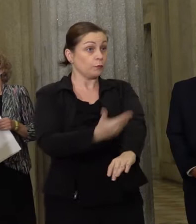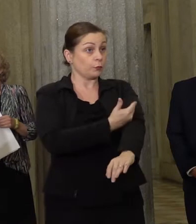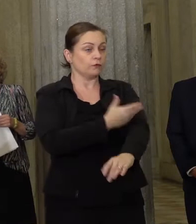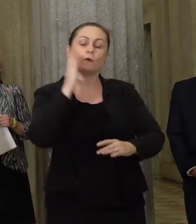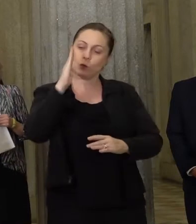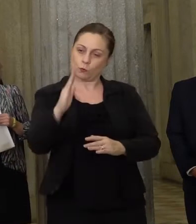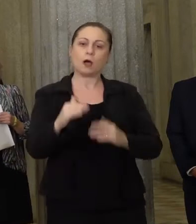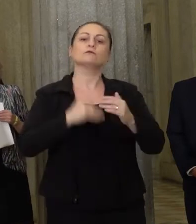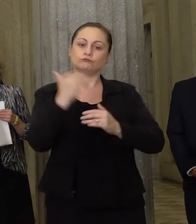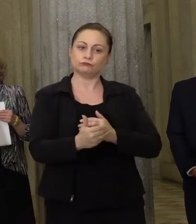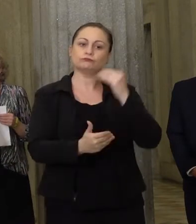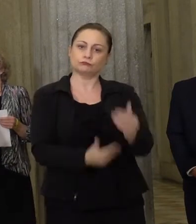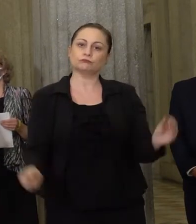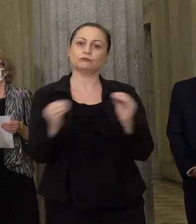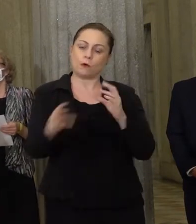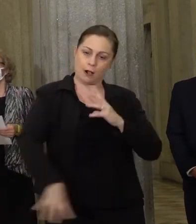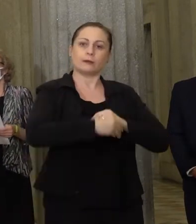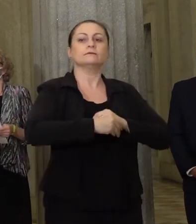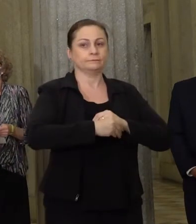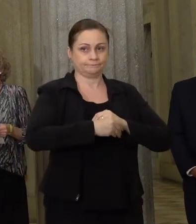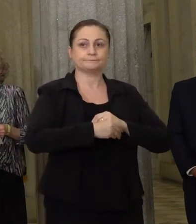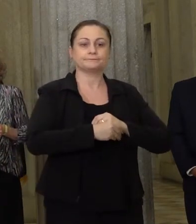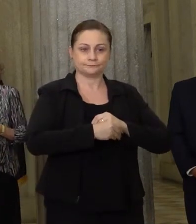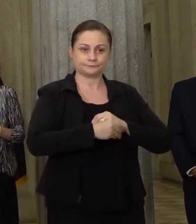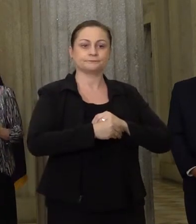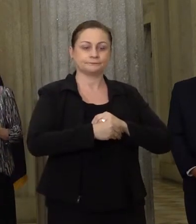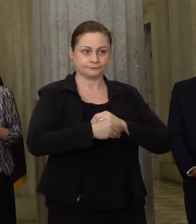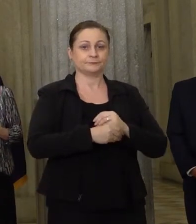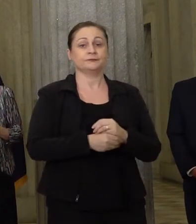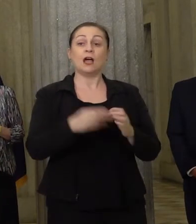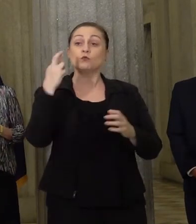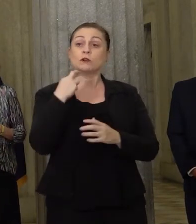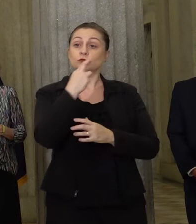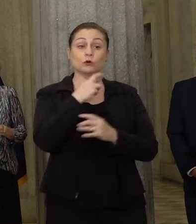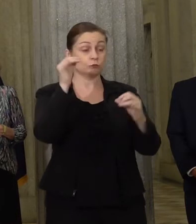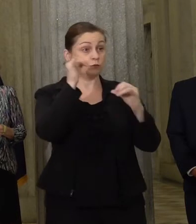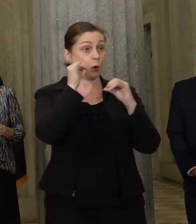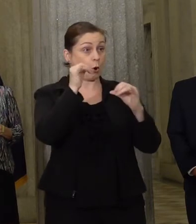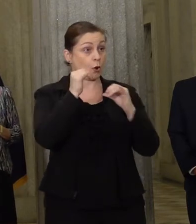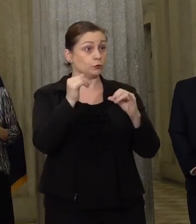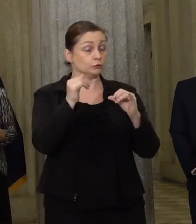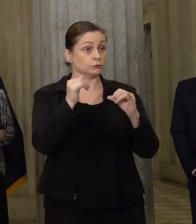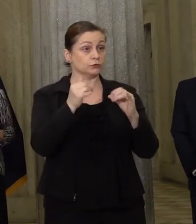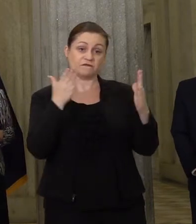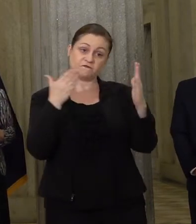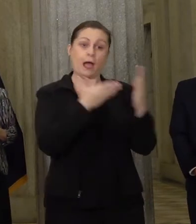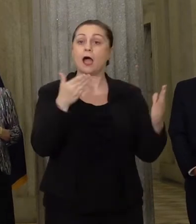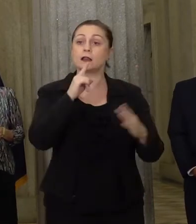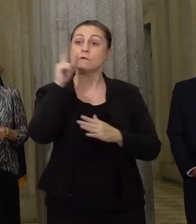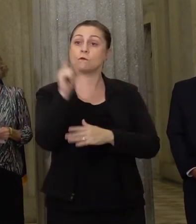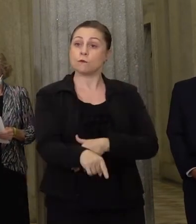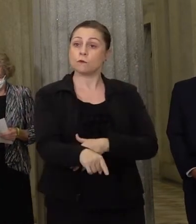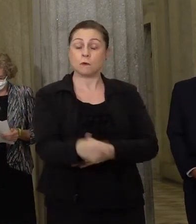steps as necessary. Restaurants and bars that violate this order may have their beer, wine, or liquor